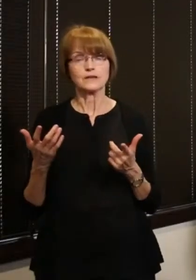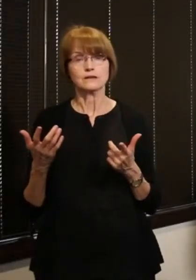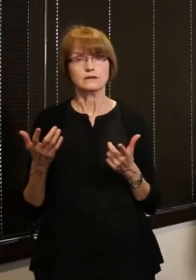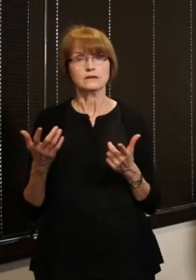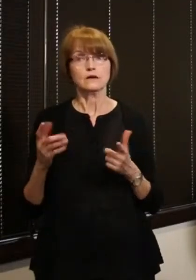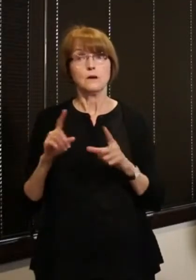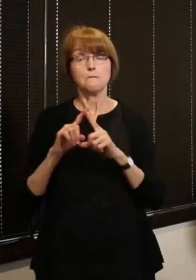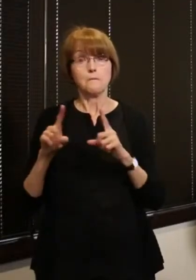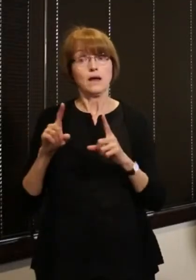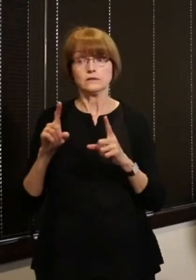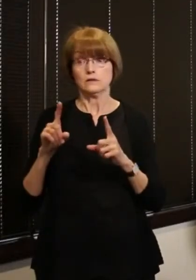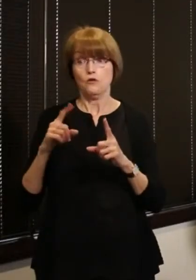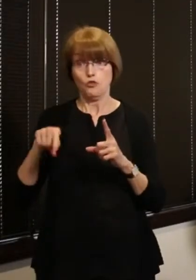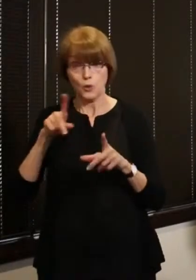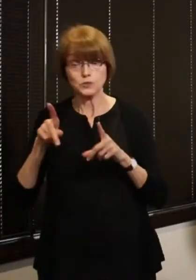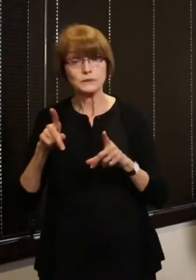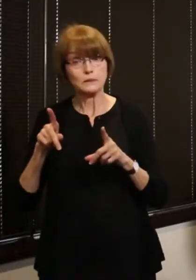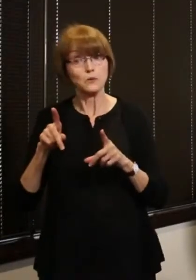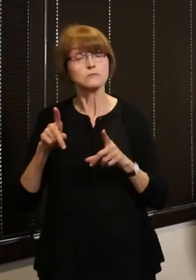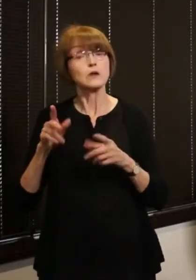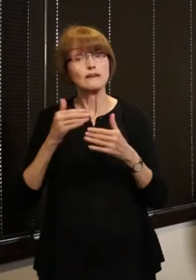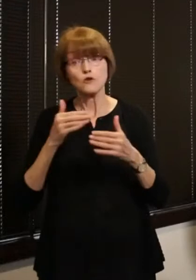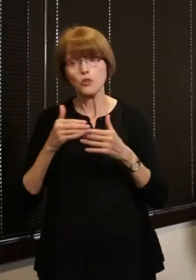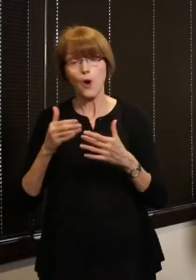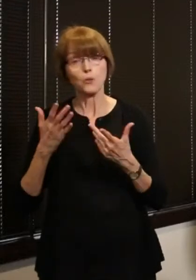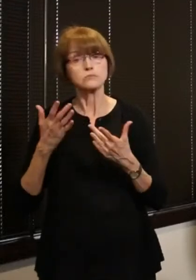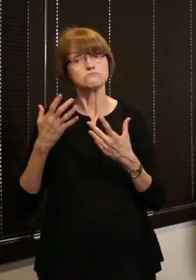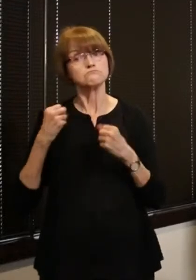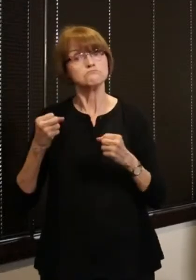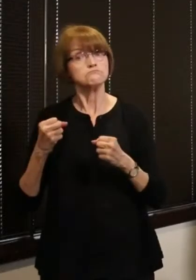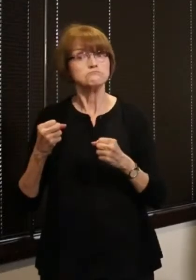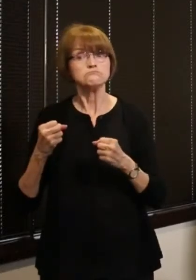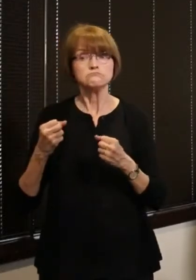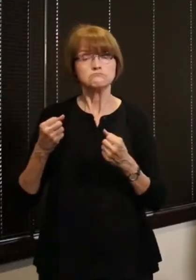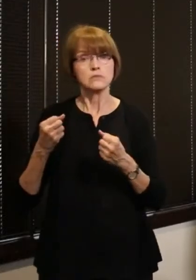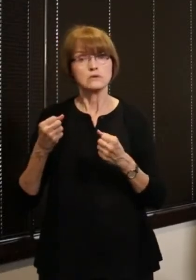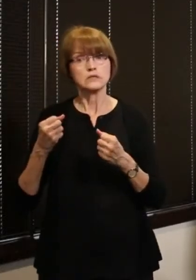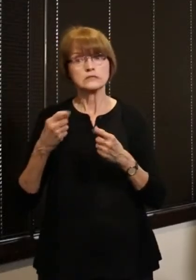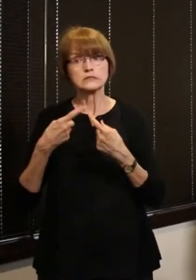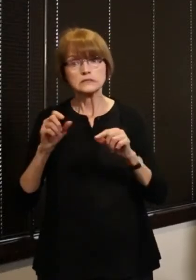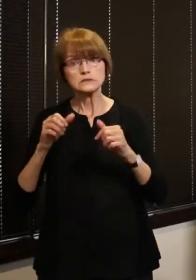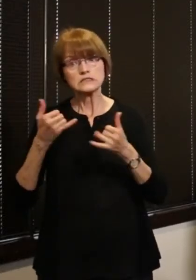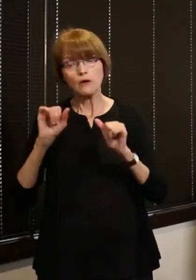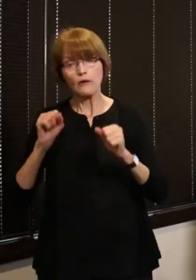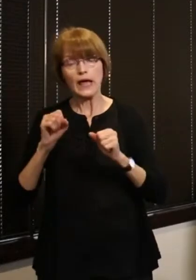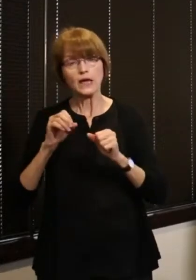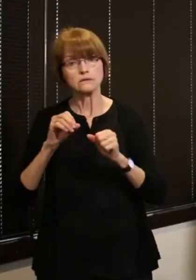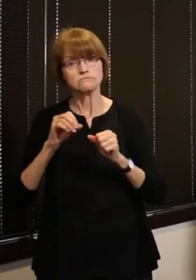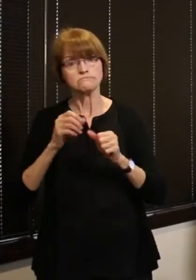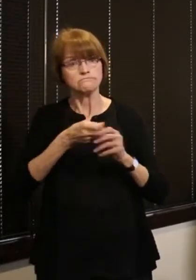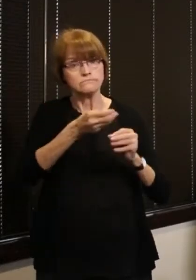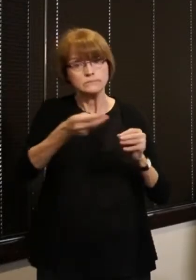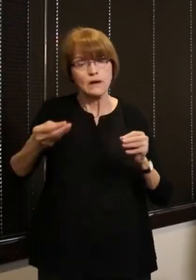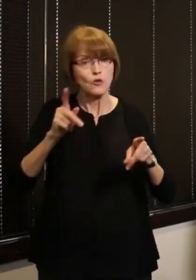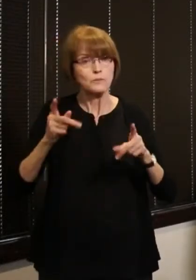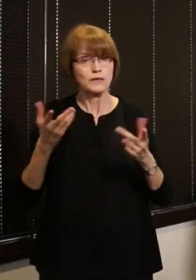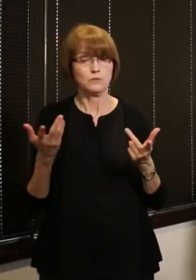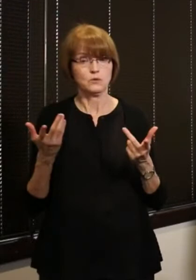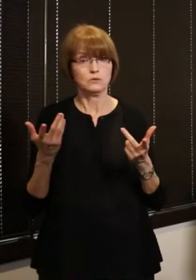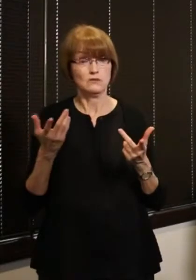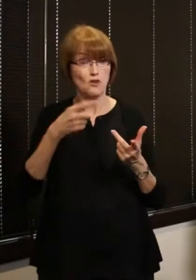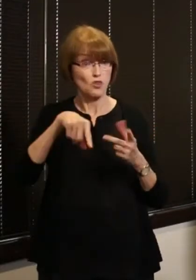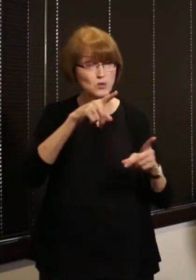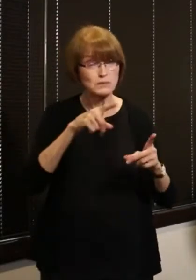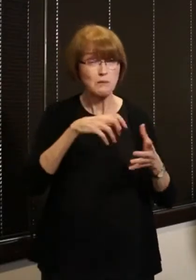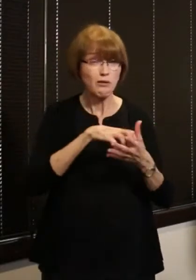spread occurring in the community. And so we're not, we worry about people that's going to be spread to, the more vulnerable